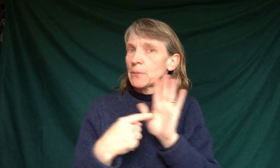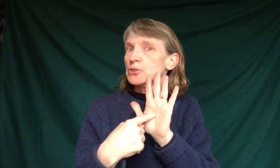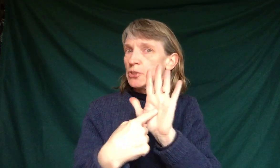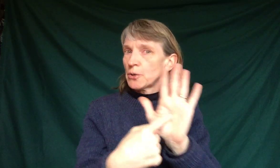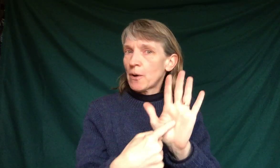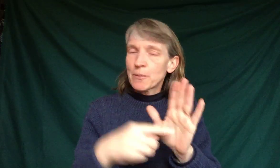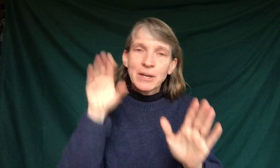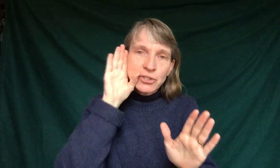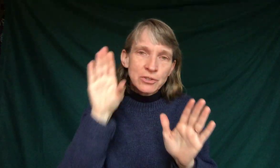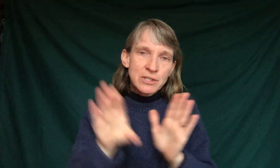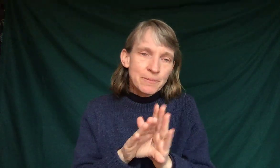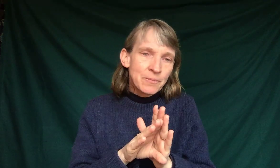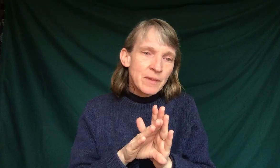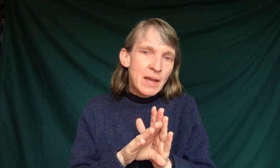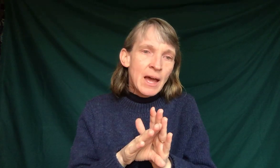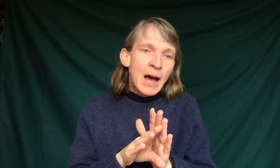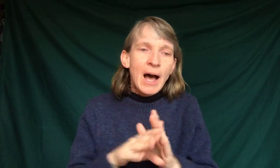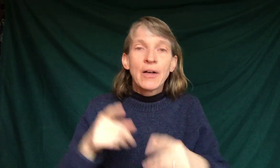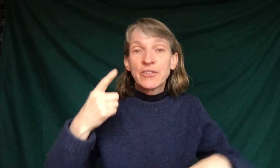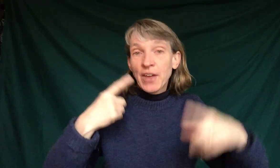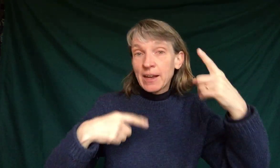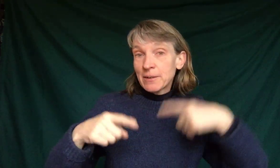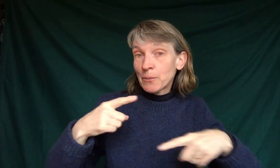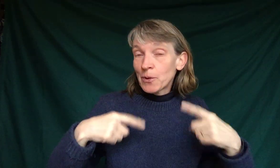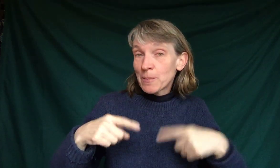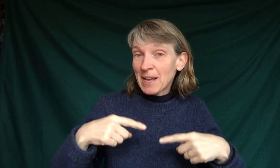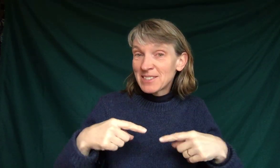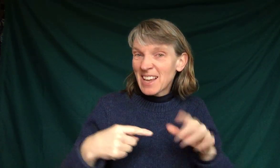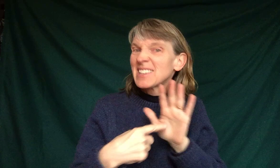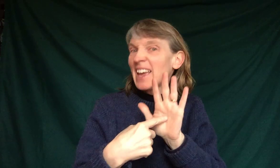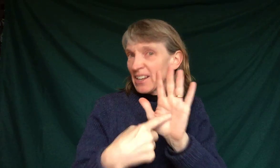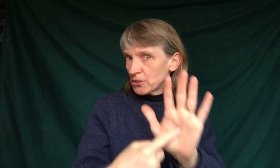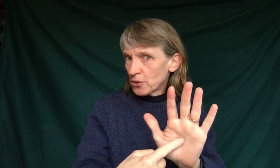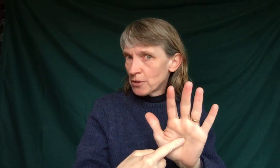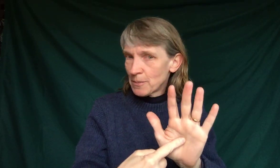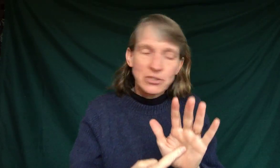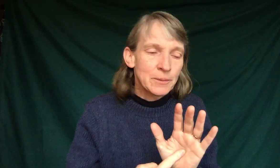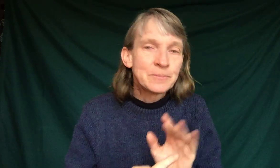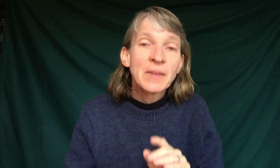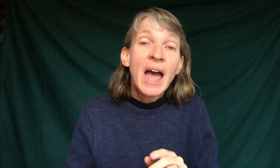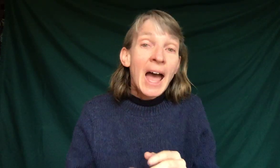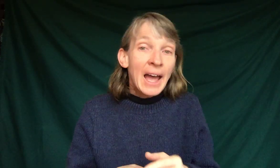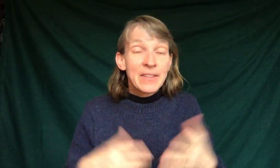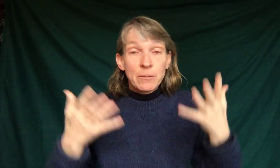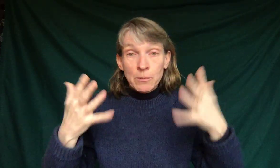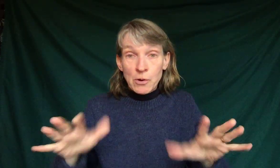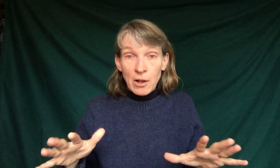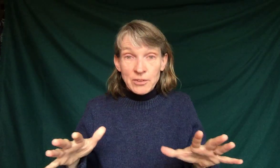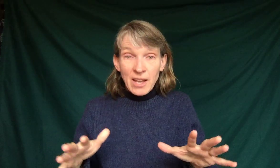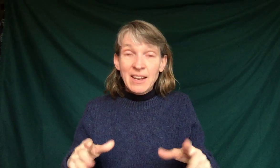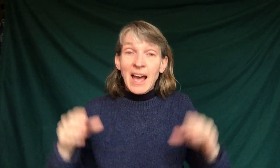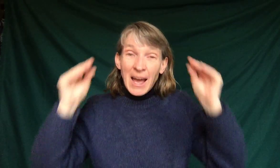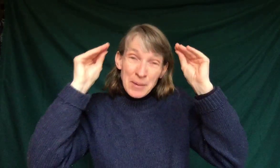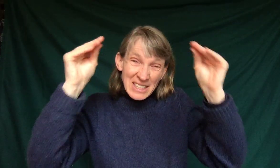show you all the pictures. I'll sign what the page says and I'll show you the picture. And then when we're all done, I'm going to teach